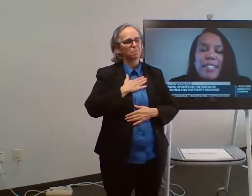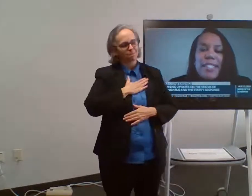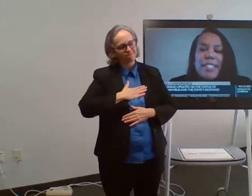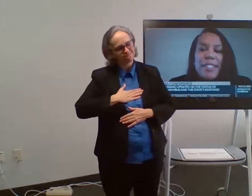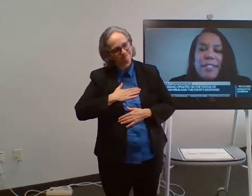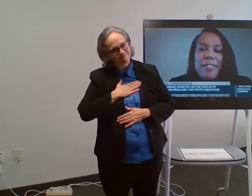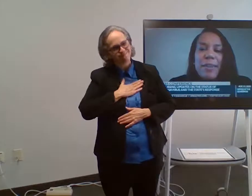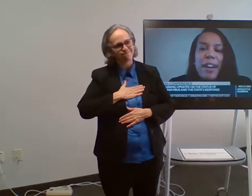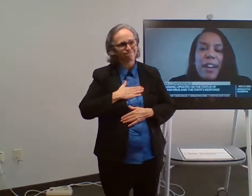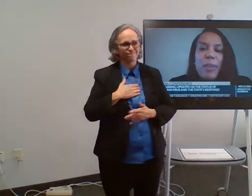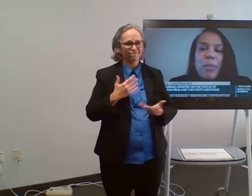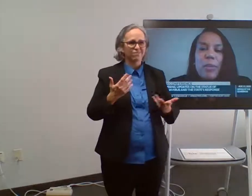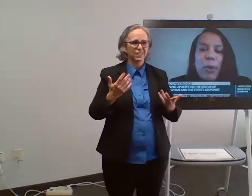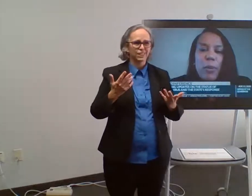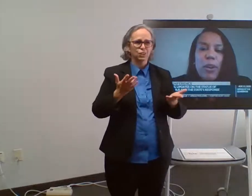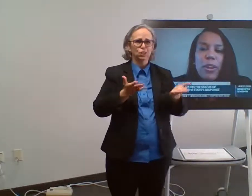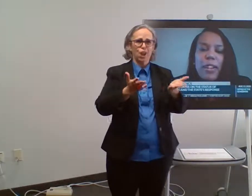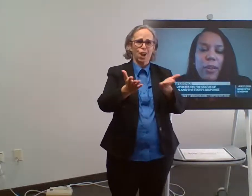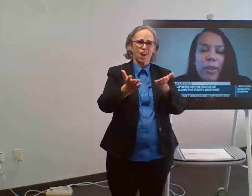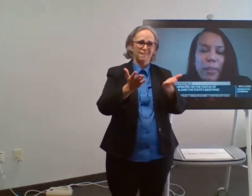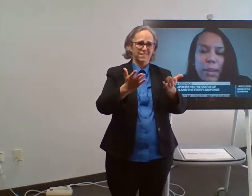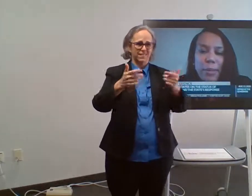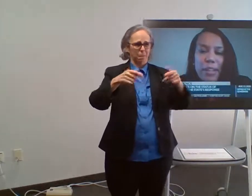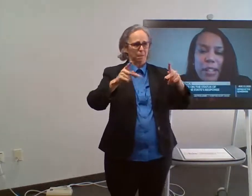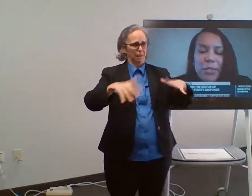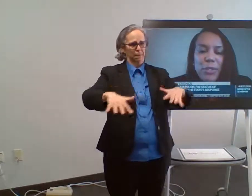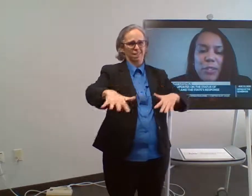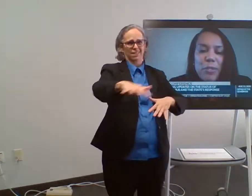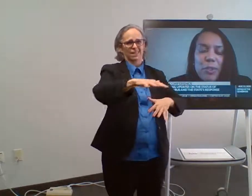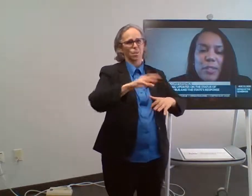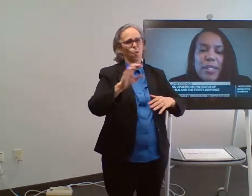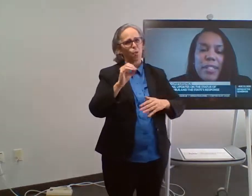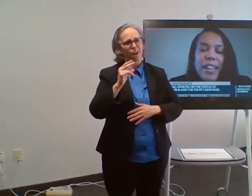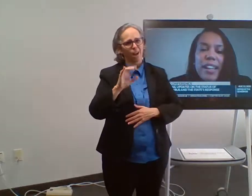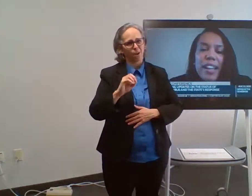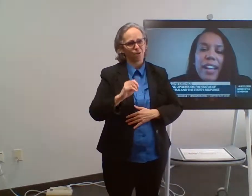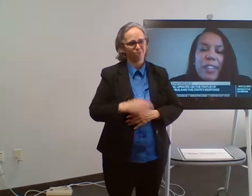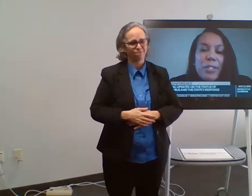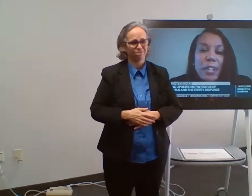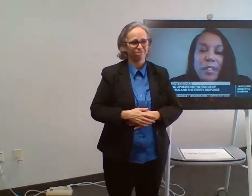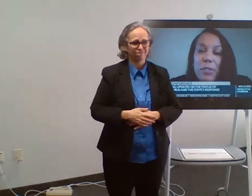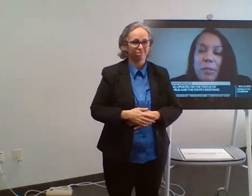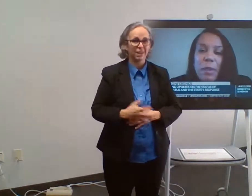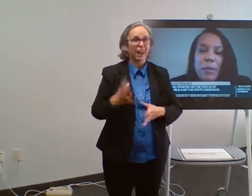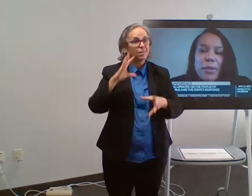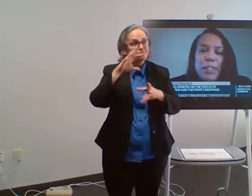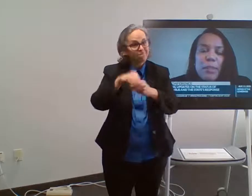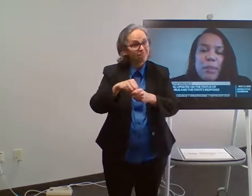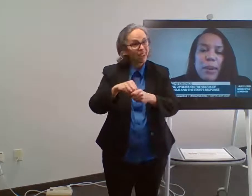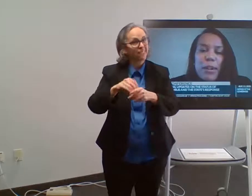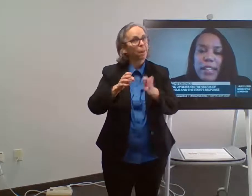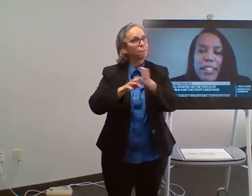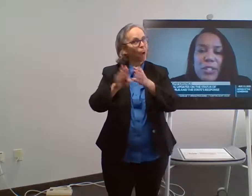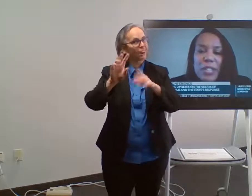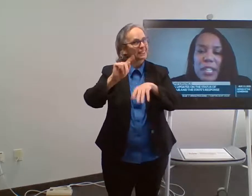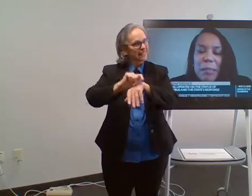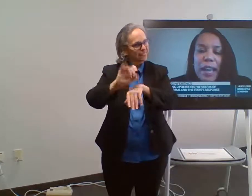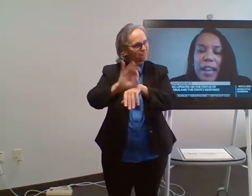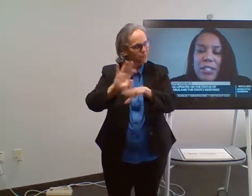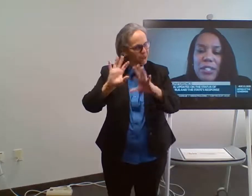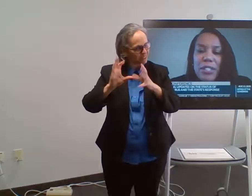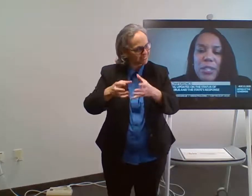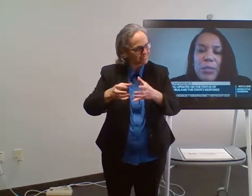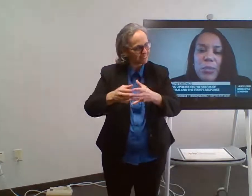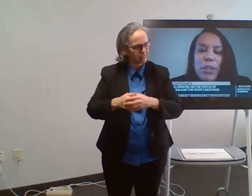serve the residents of Ohio through my work on the Minority Health Strike Force. The strike force members have brought great energy